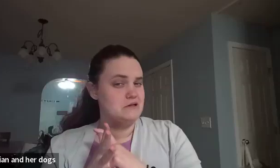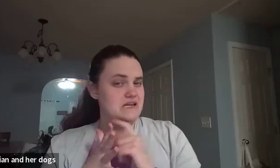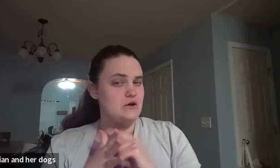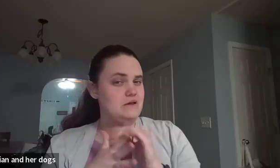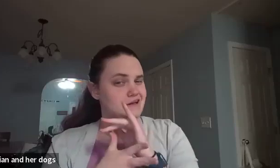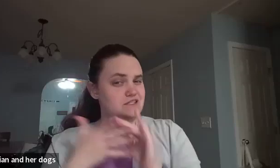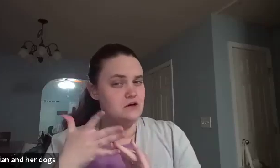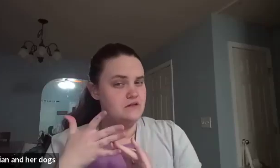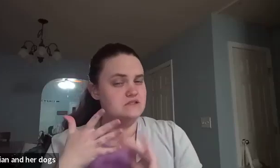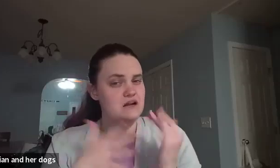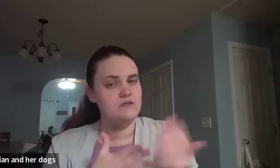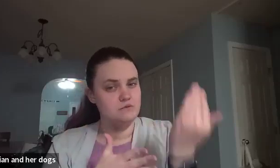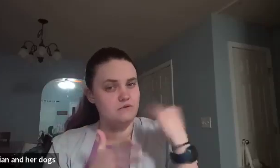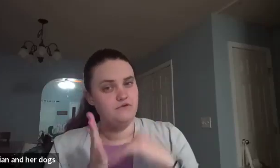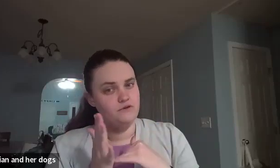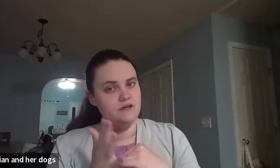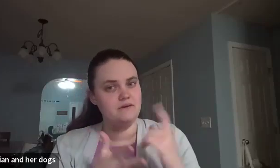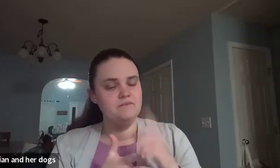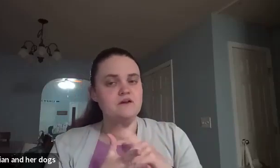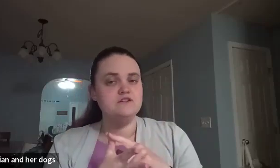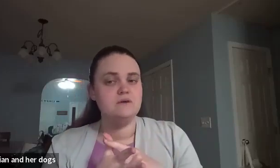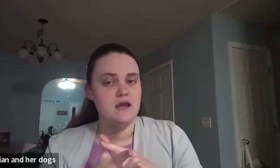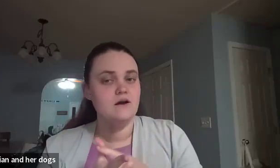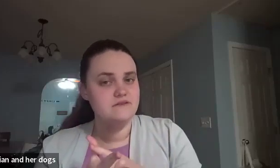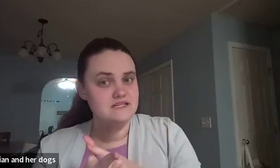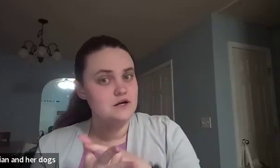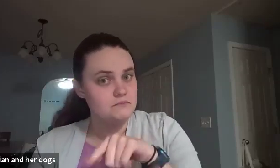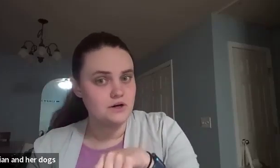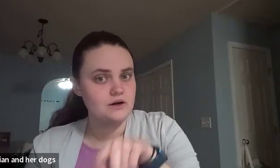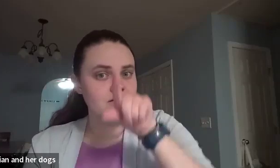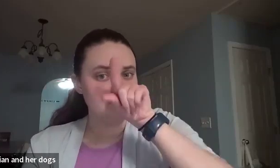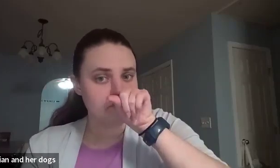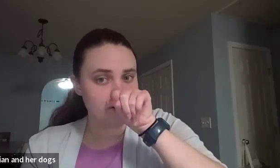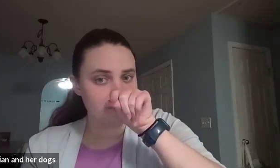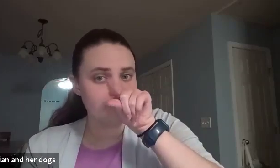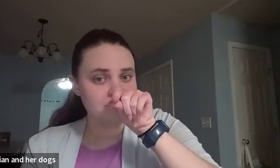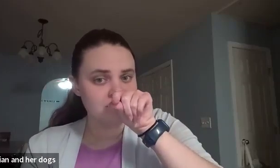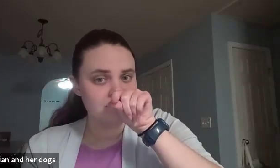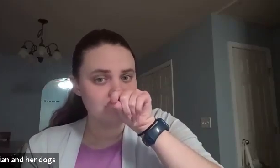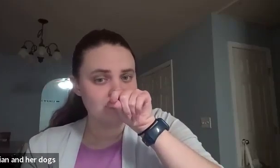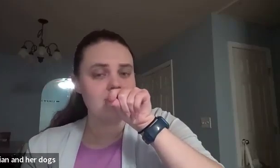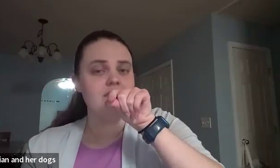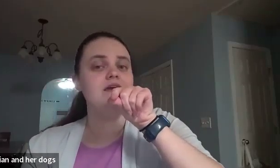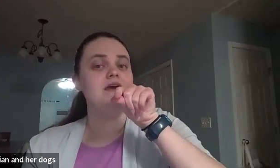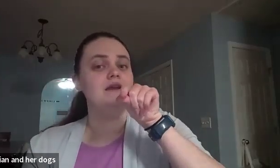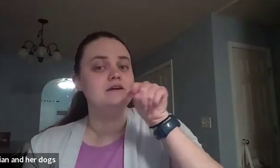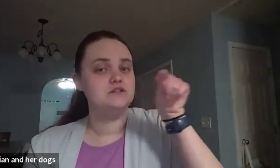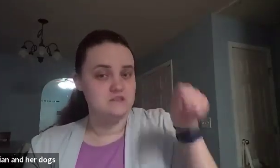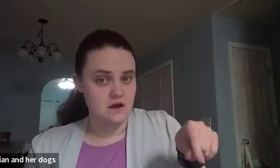quick because I know we like started those and I don't think we've reviewed them again. So we had obviously our bird, then